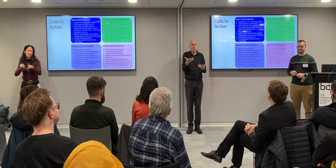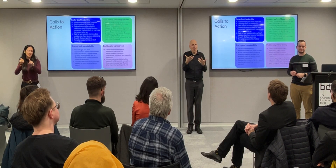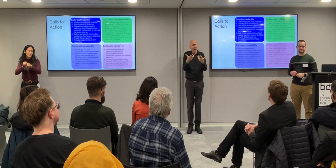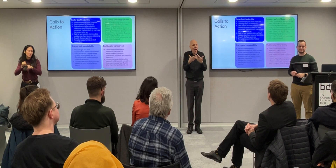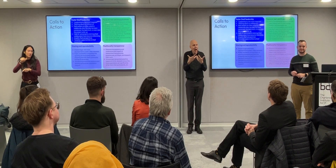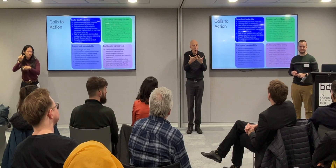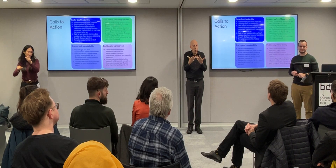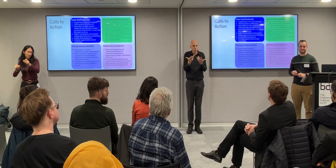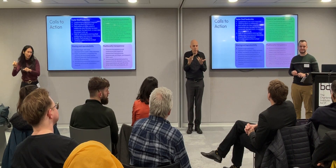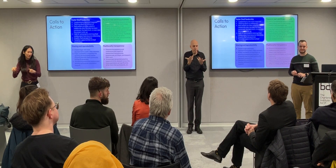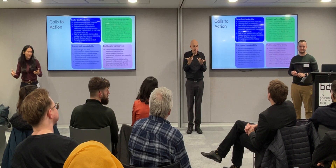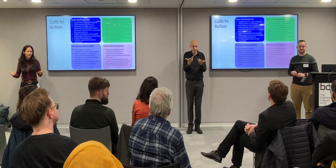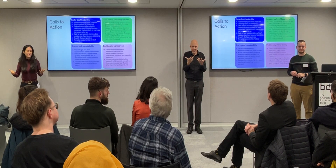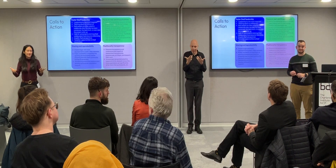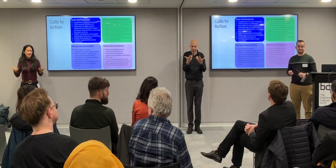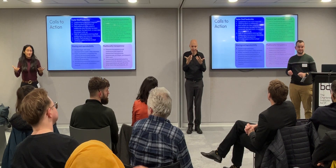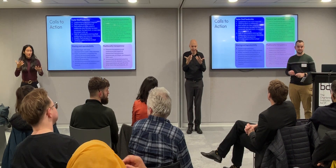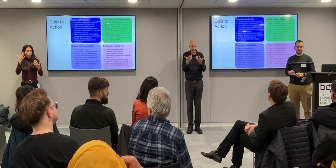the fact that actually